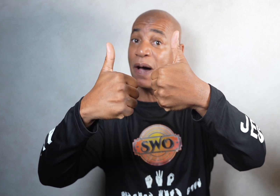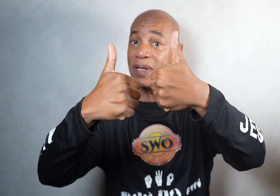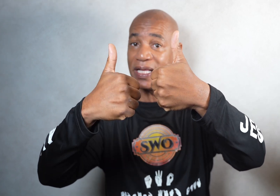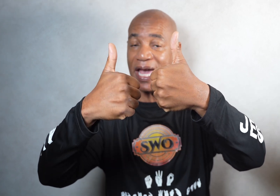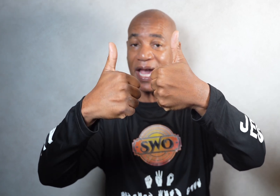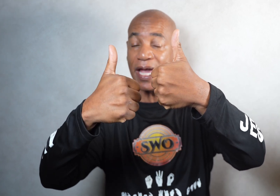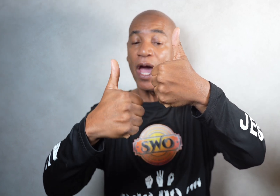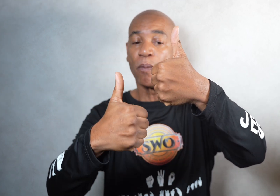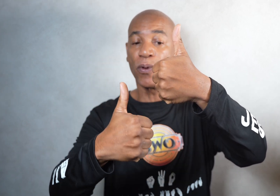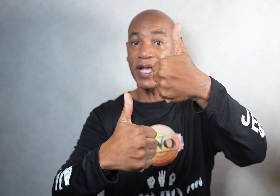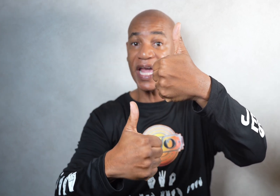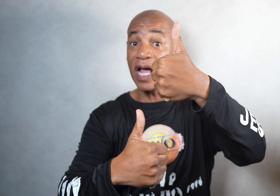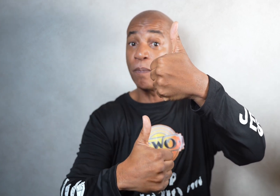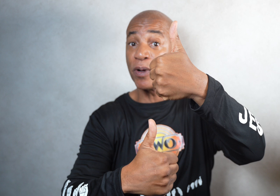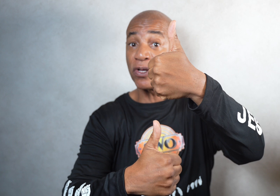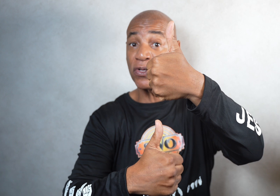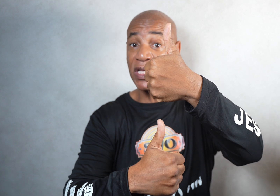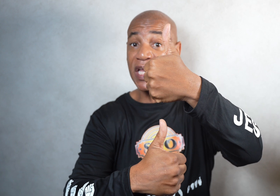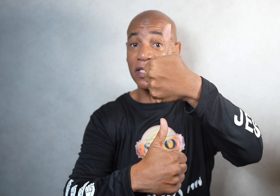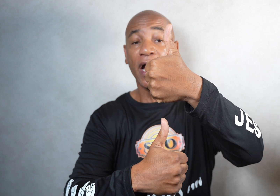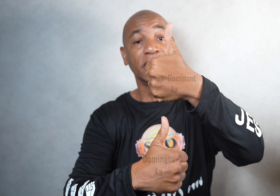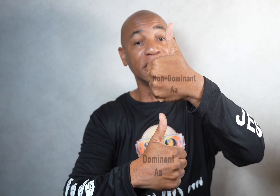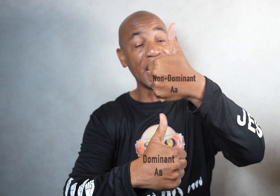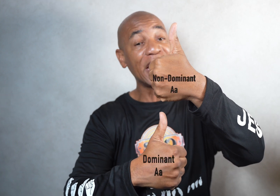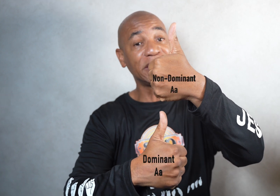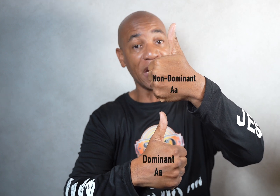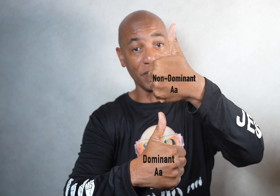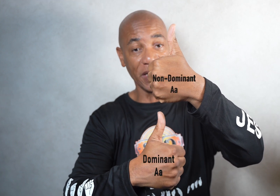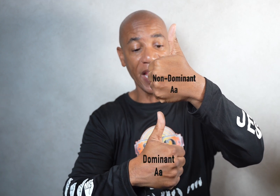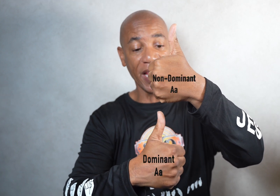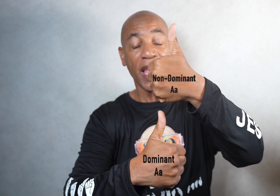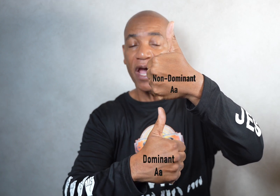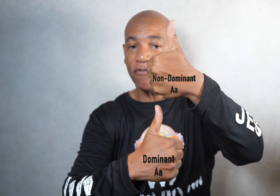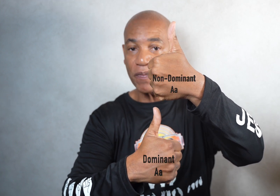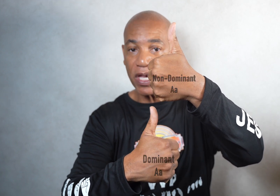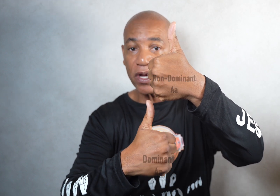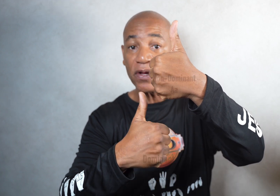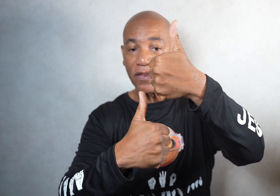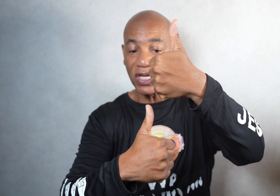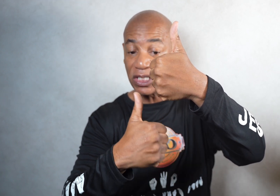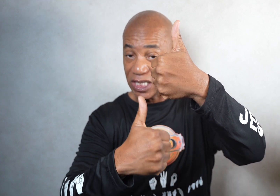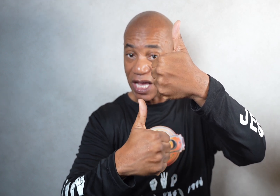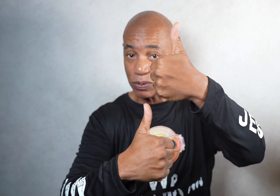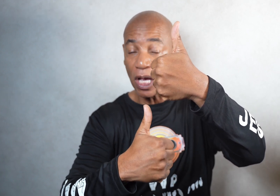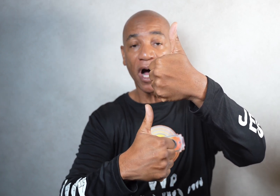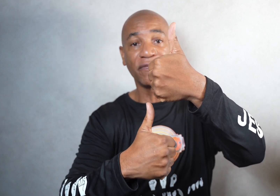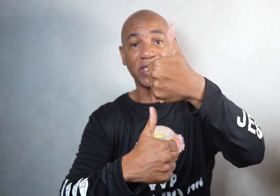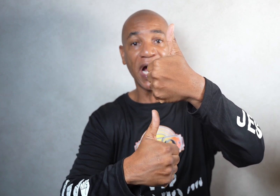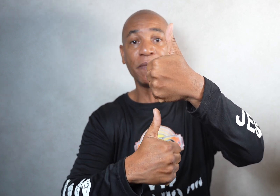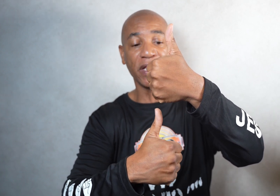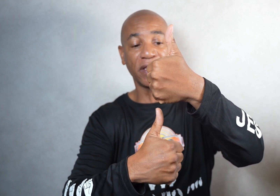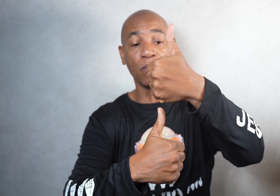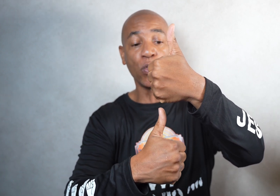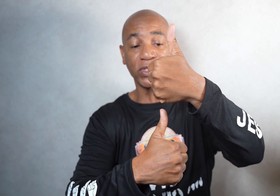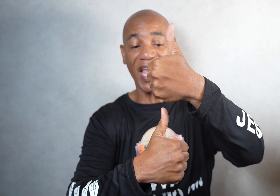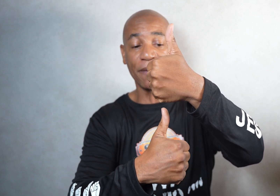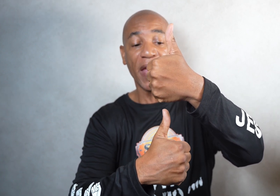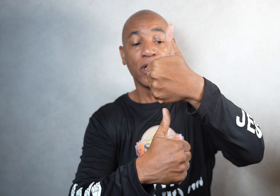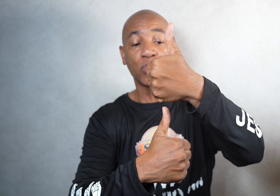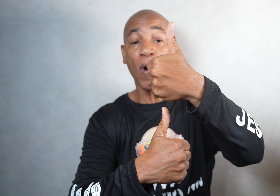dominant A, bring that up underneath the non-dominant A, and from here, the tips of the dominant thumb will tap twice